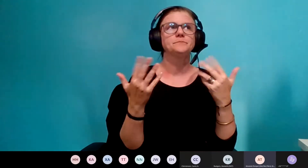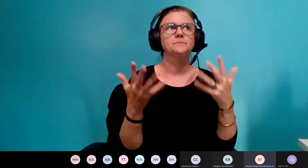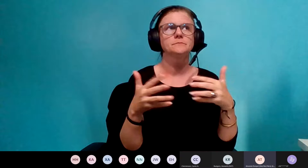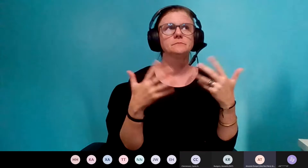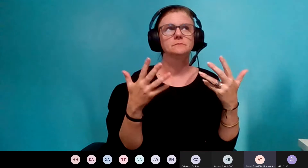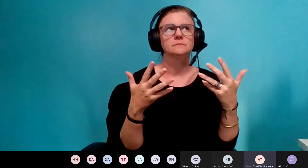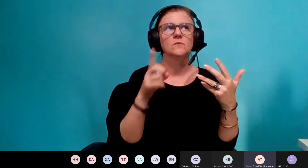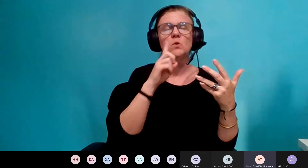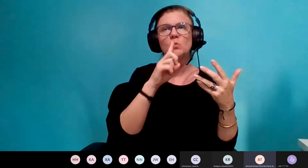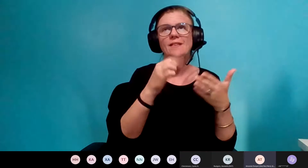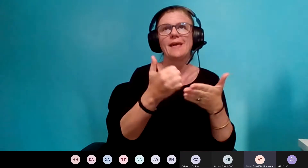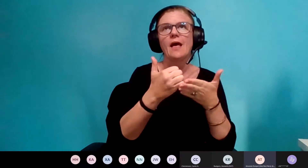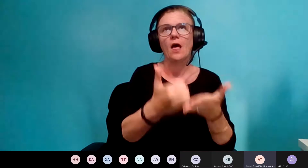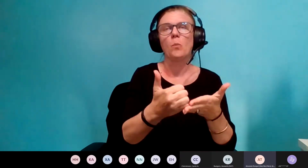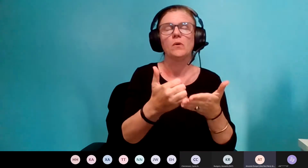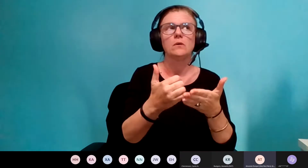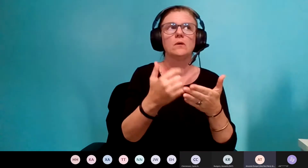flow and